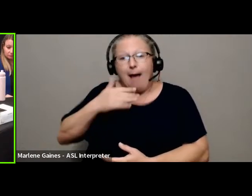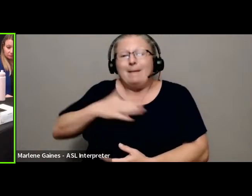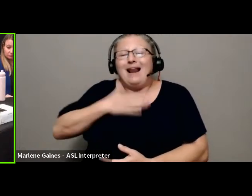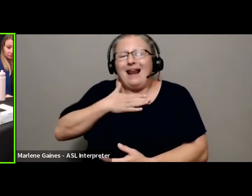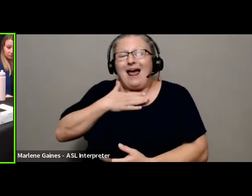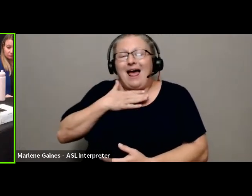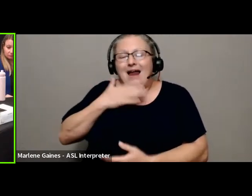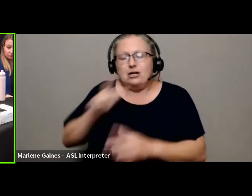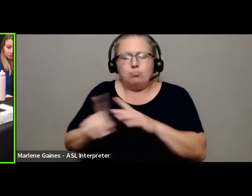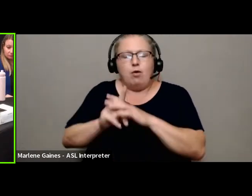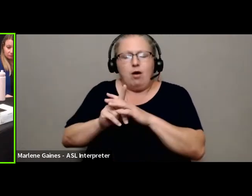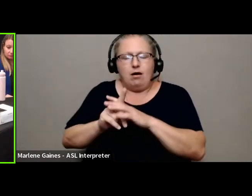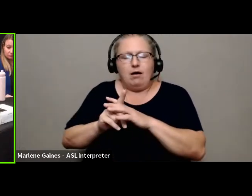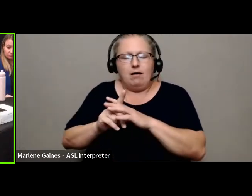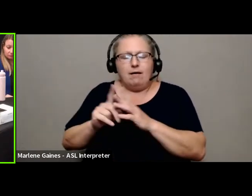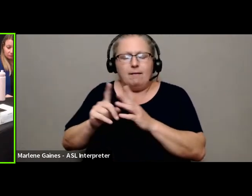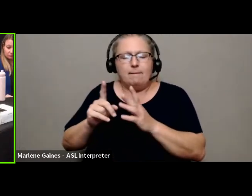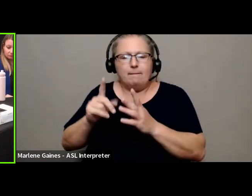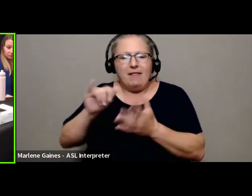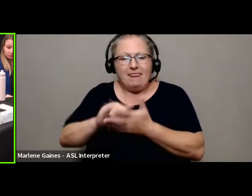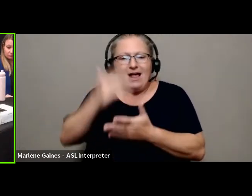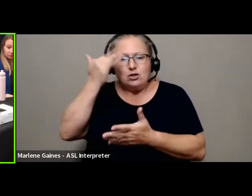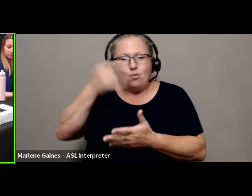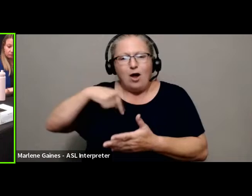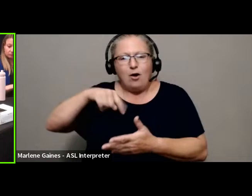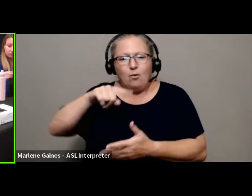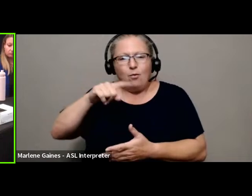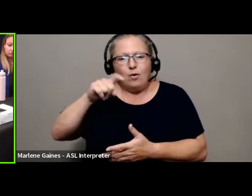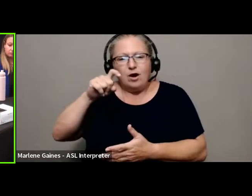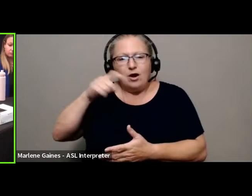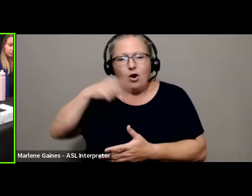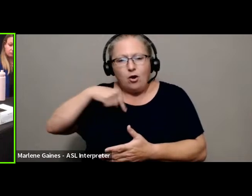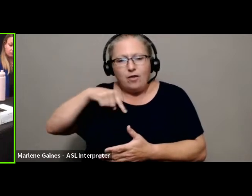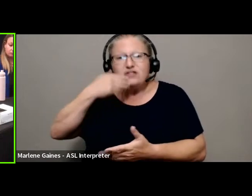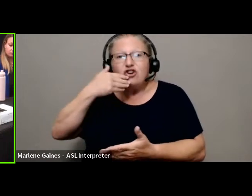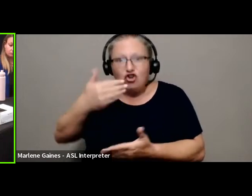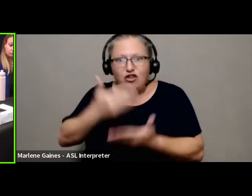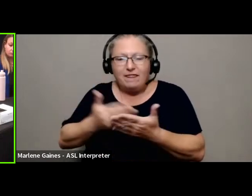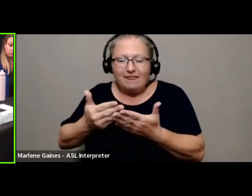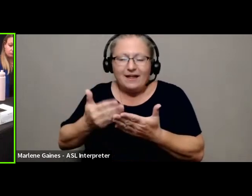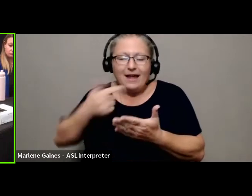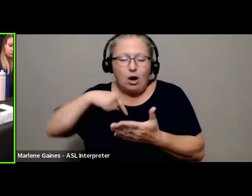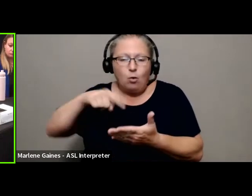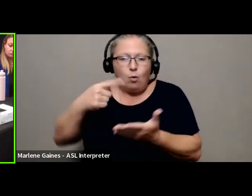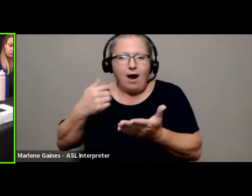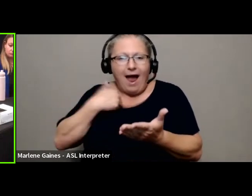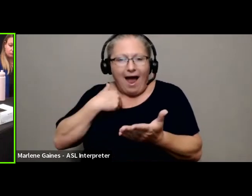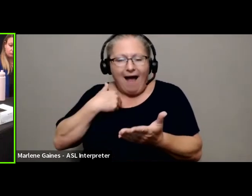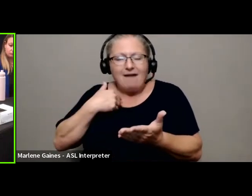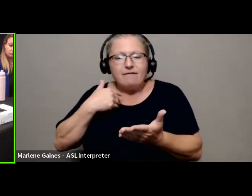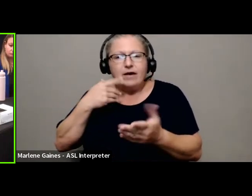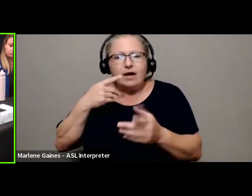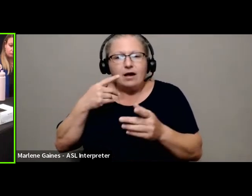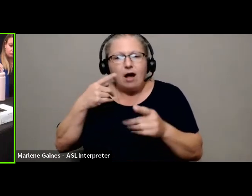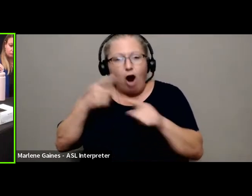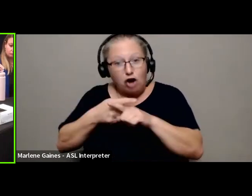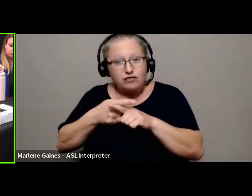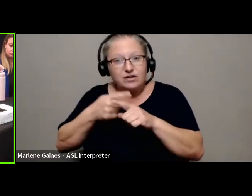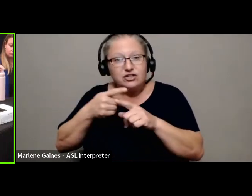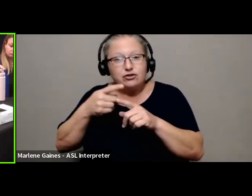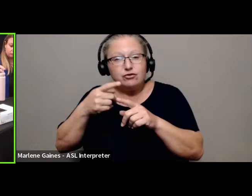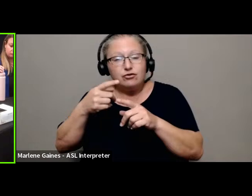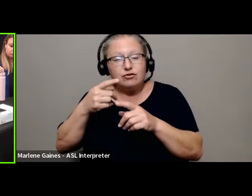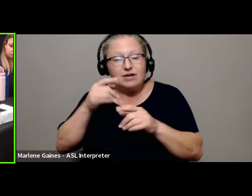is being brought to the attention. And that's why I think we should, you know, this is a good thing that we're having a controversial issue and we're talking about